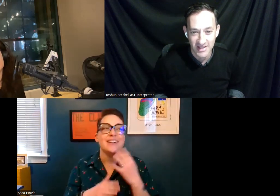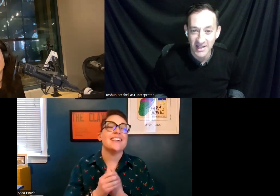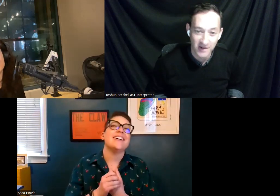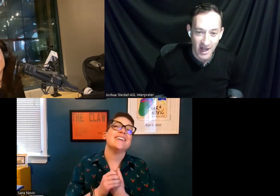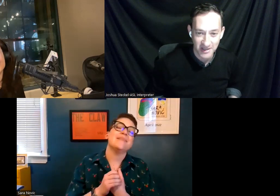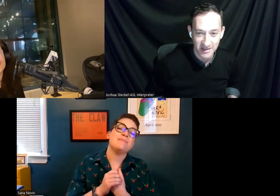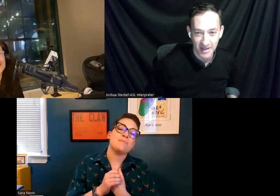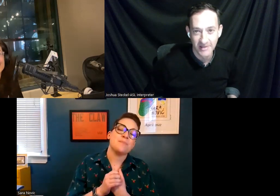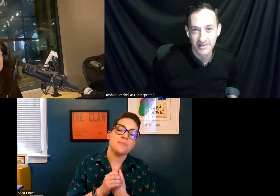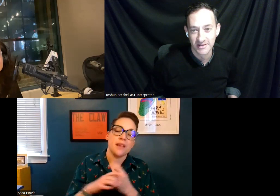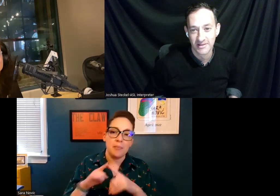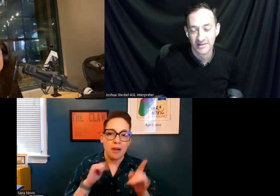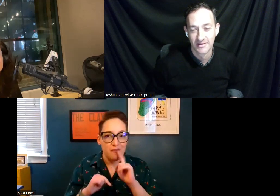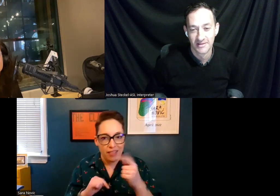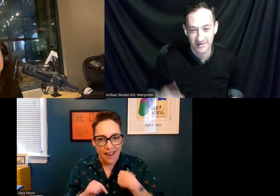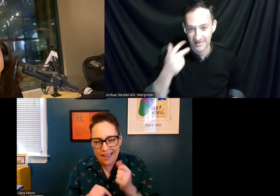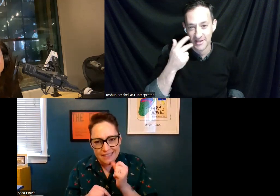That never happened in the past.